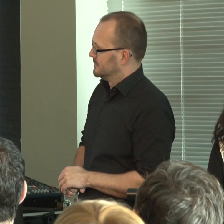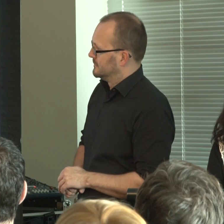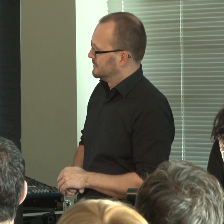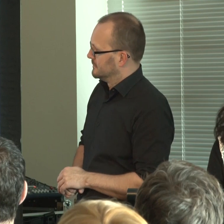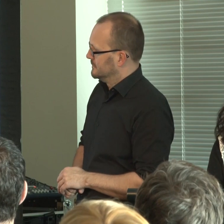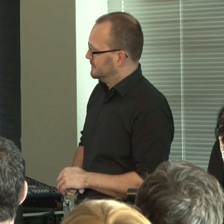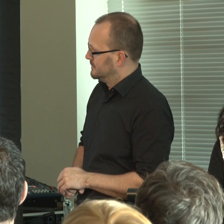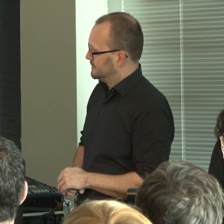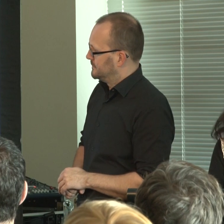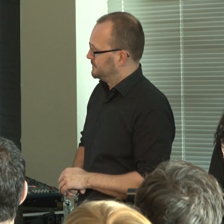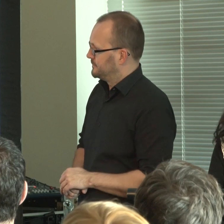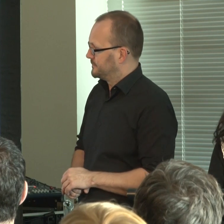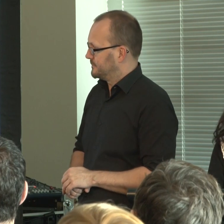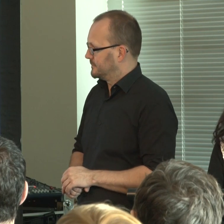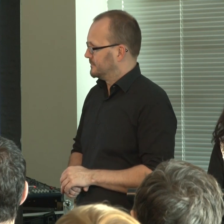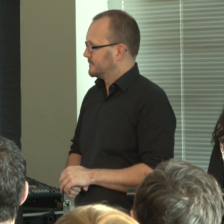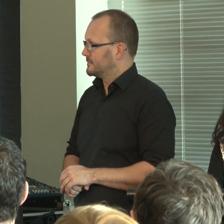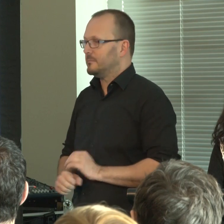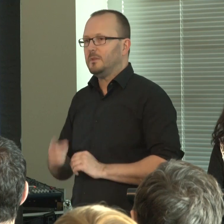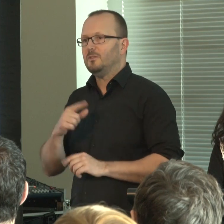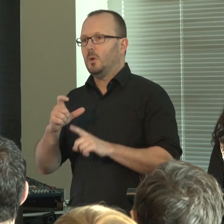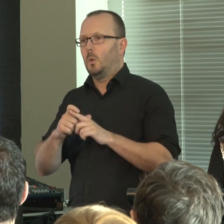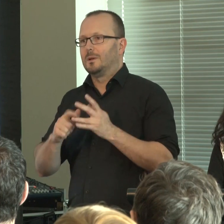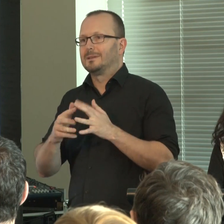Those of you know, this Dowling Street, that rock is now gone.